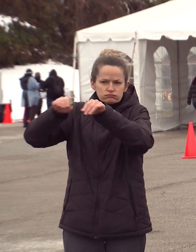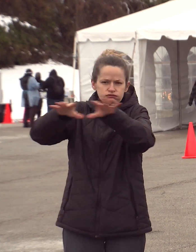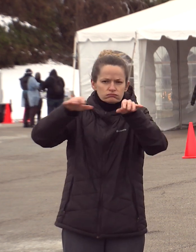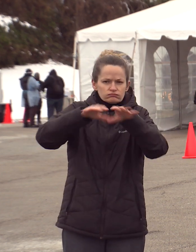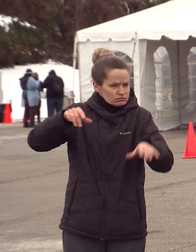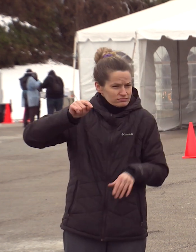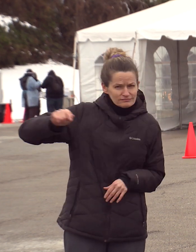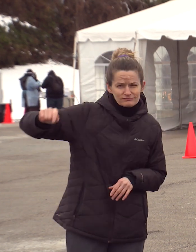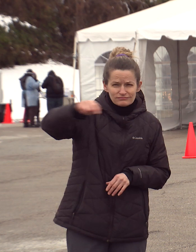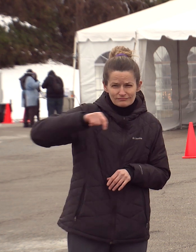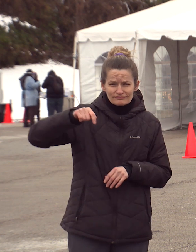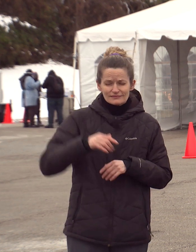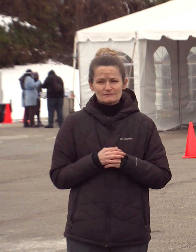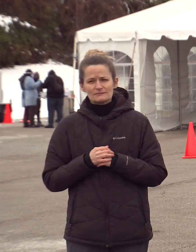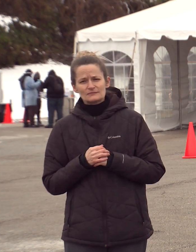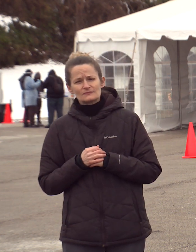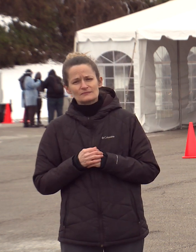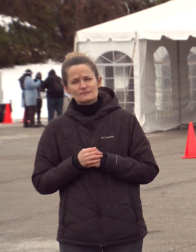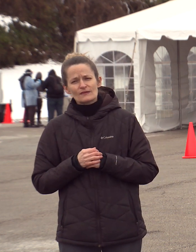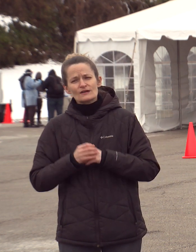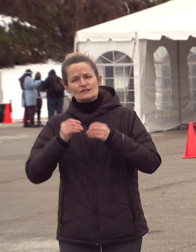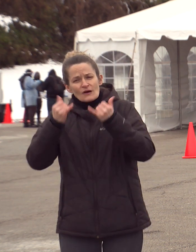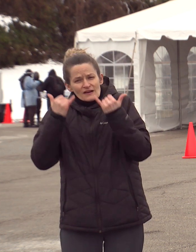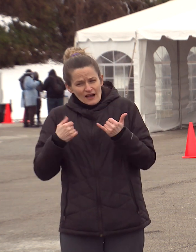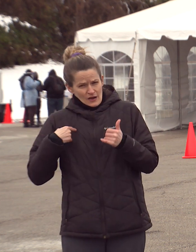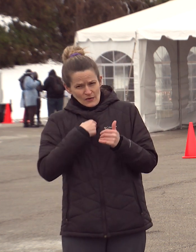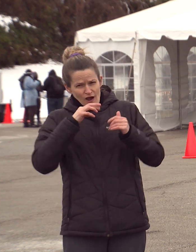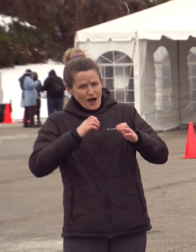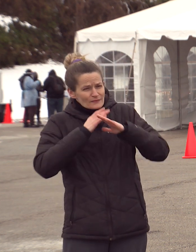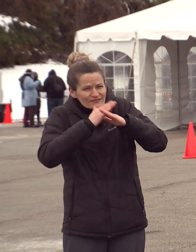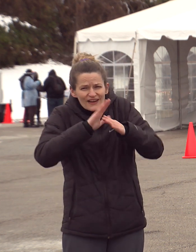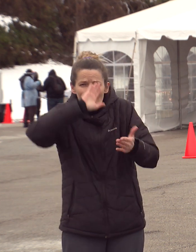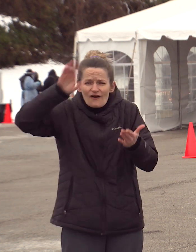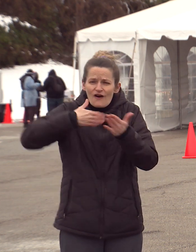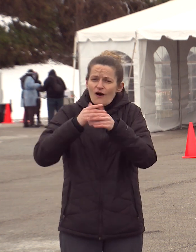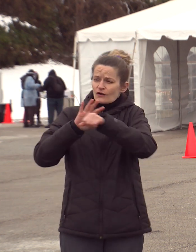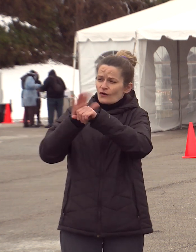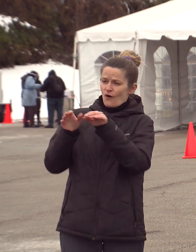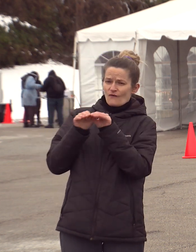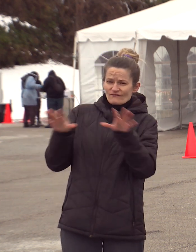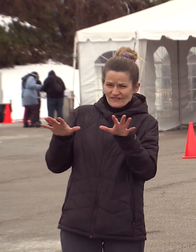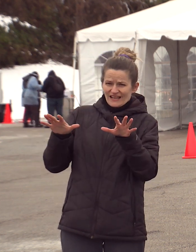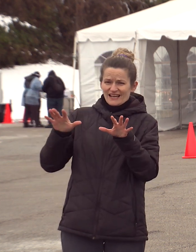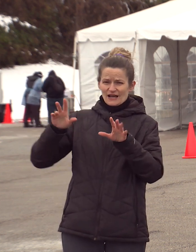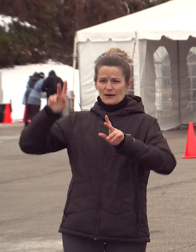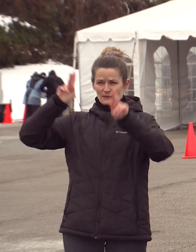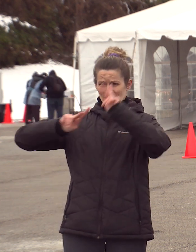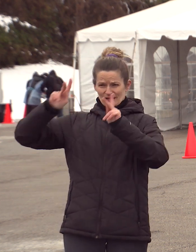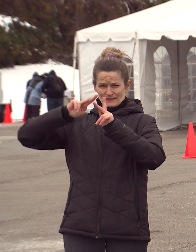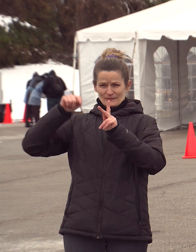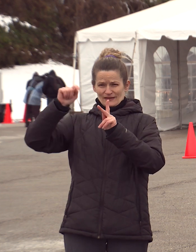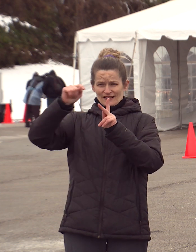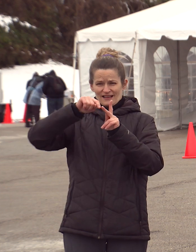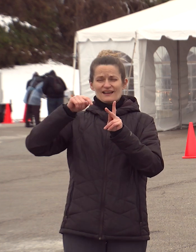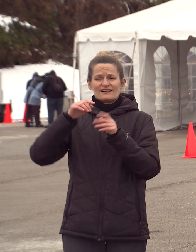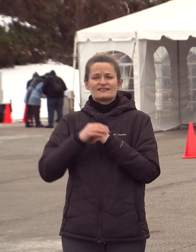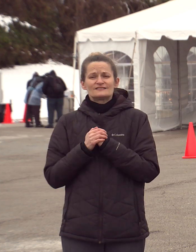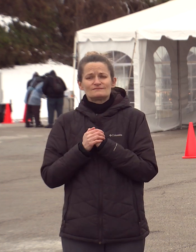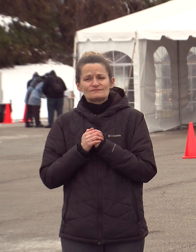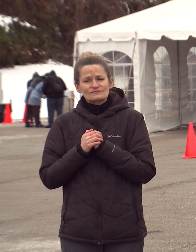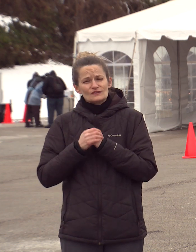all COVID-positive clients from hospitals and non-congregate shelters. Non-congregate shelters should